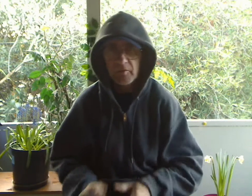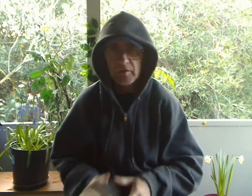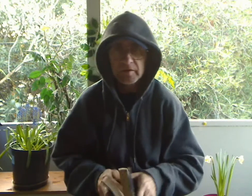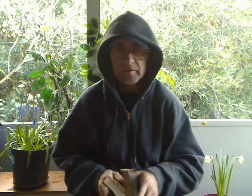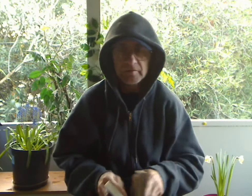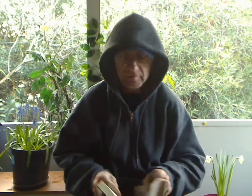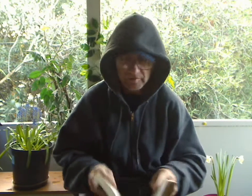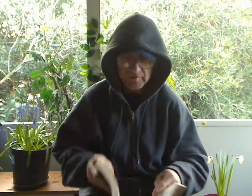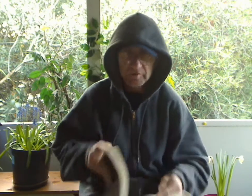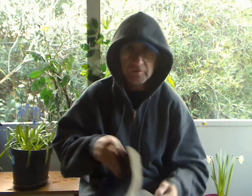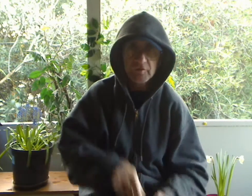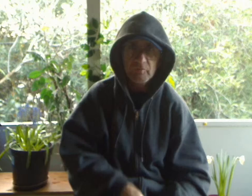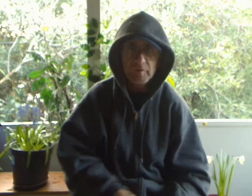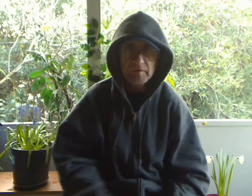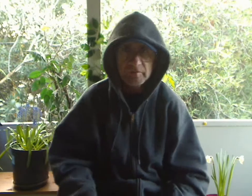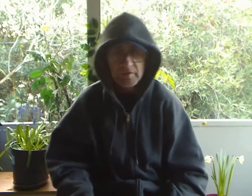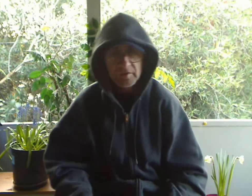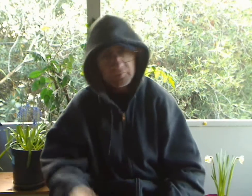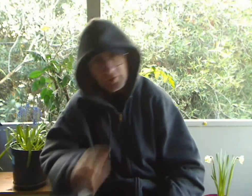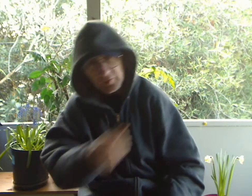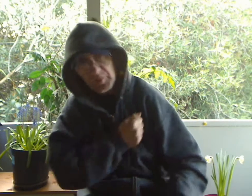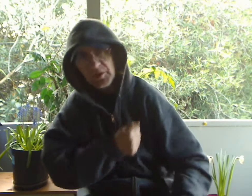away. Because you know what? As far as me,